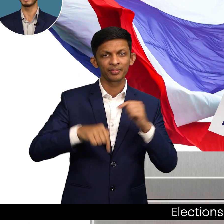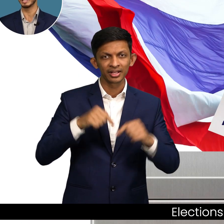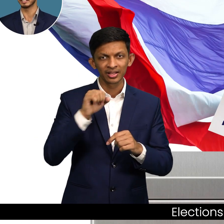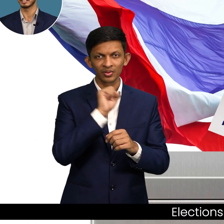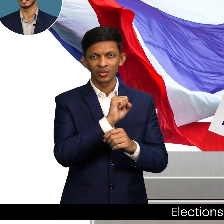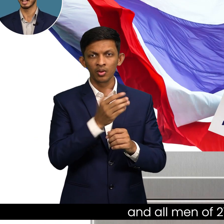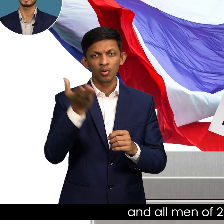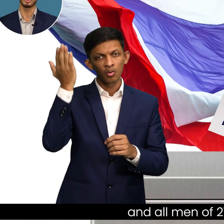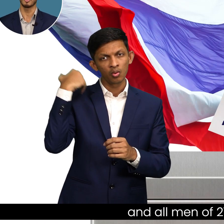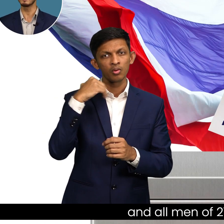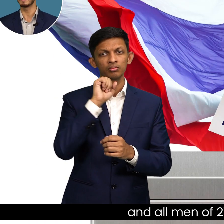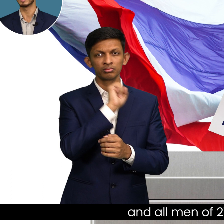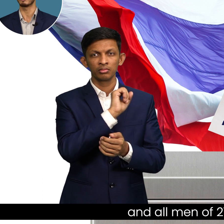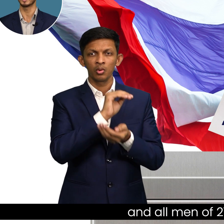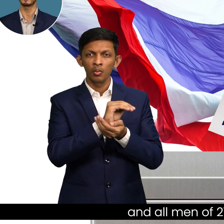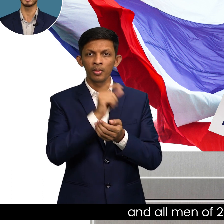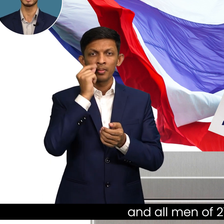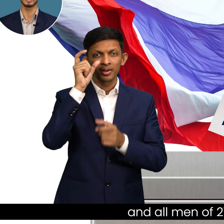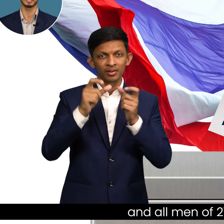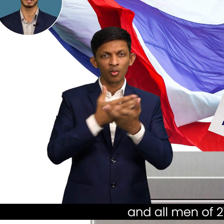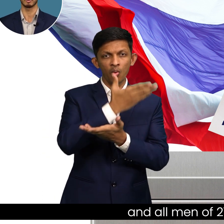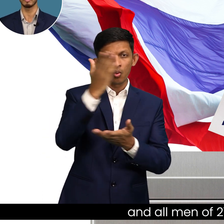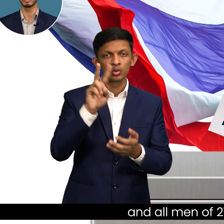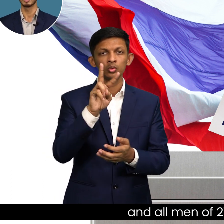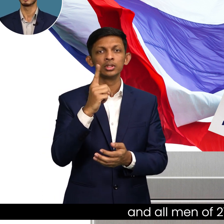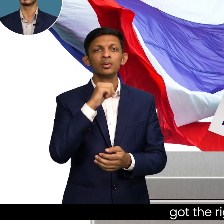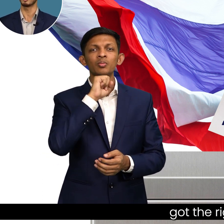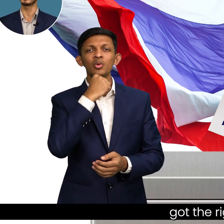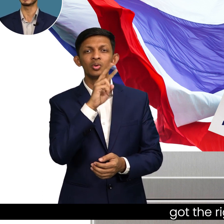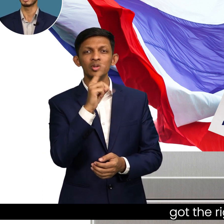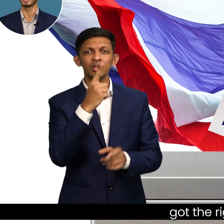Elections were held and all men of 21 years and above